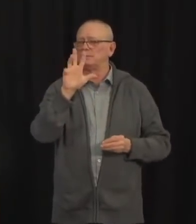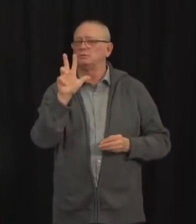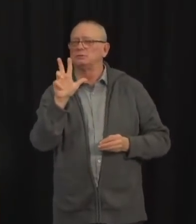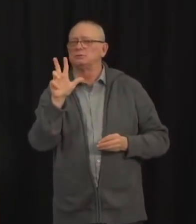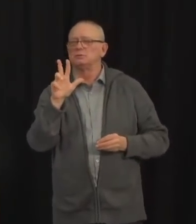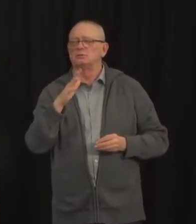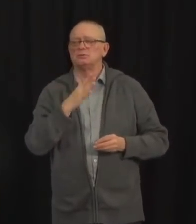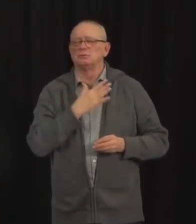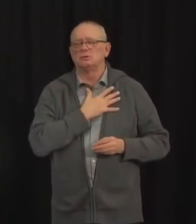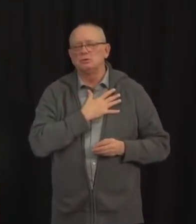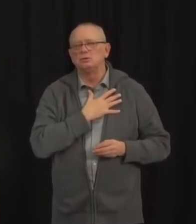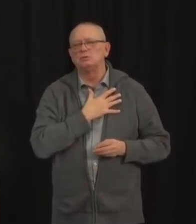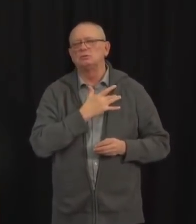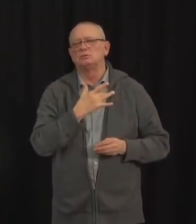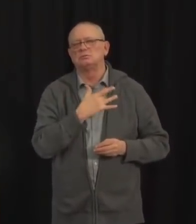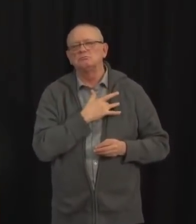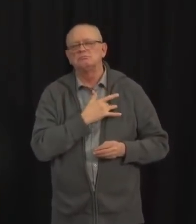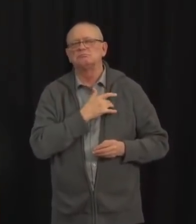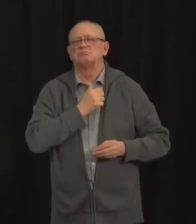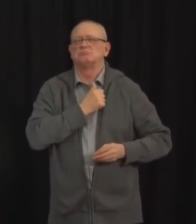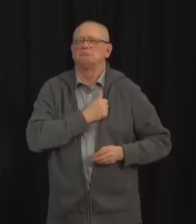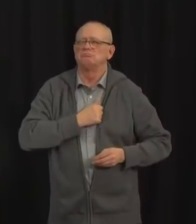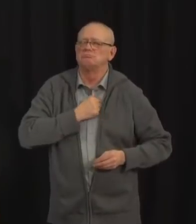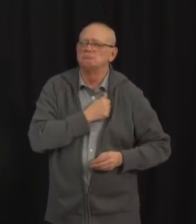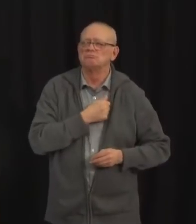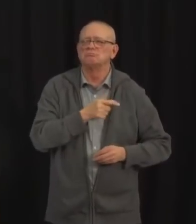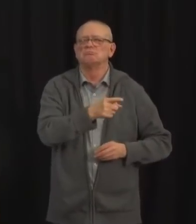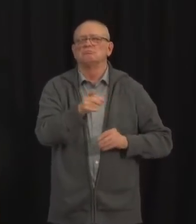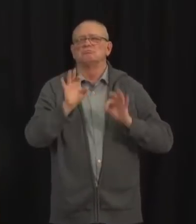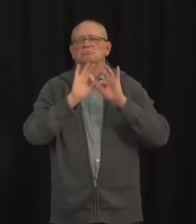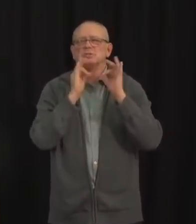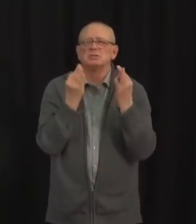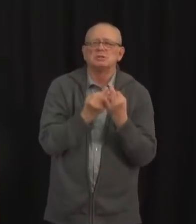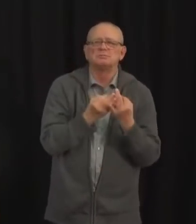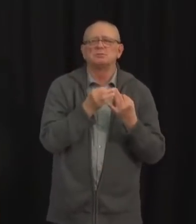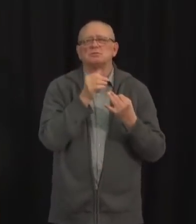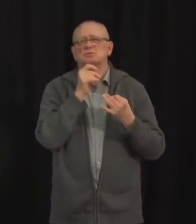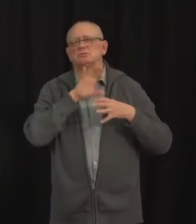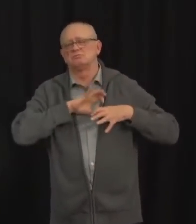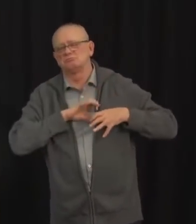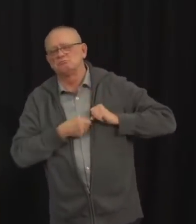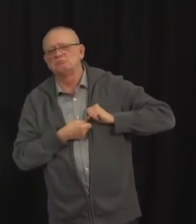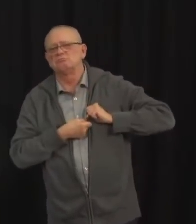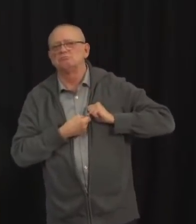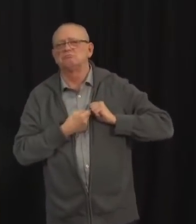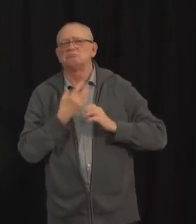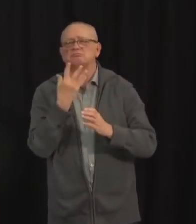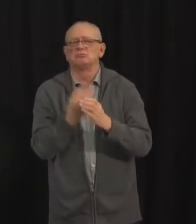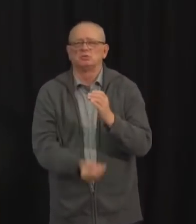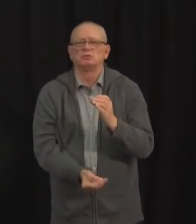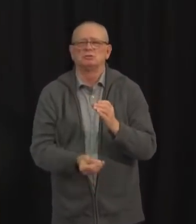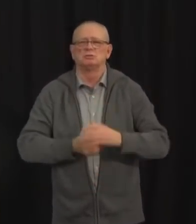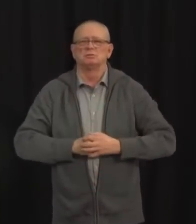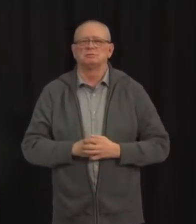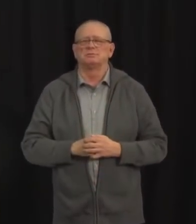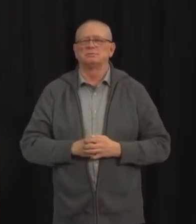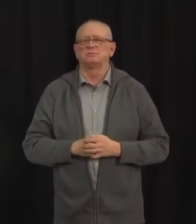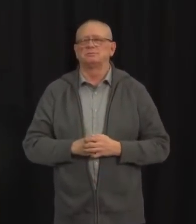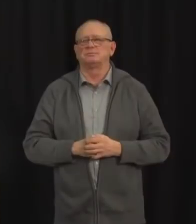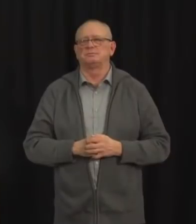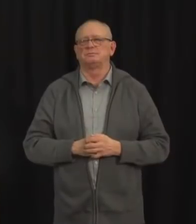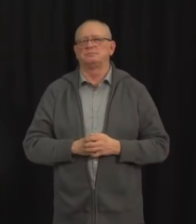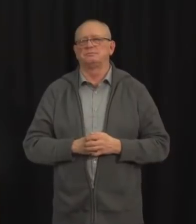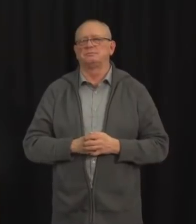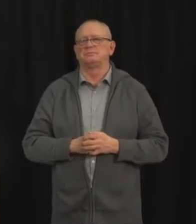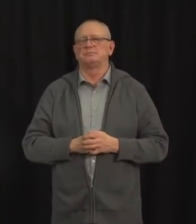Today, I also want to provide some additional information on surgeries from Alberta Health Services. As I mentioned yesterday,